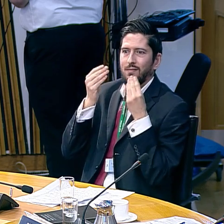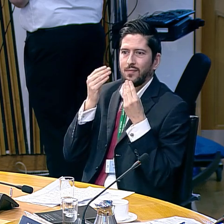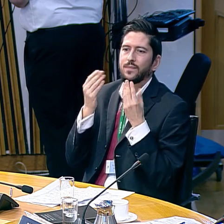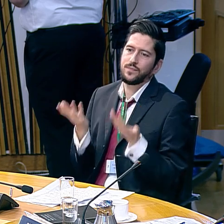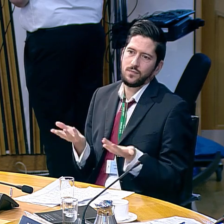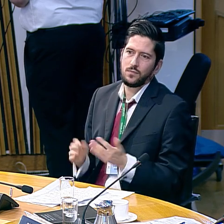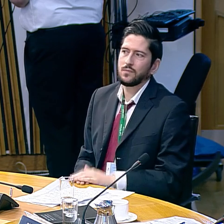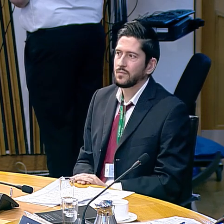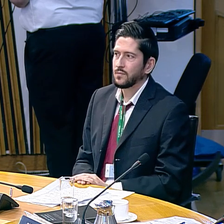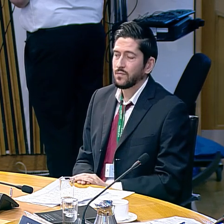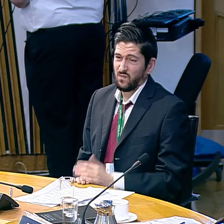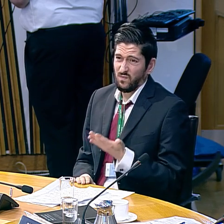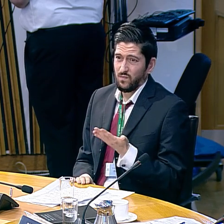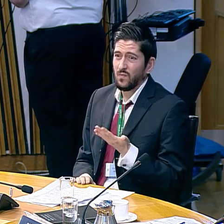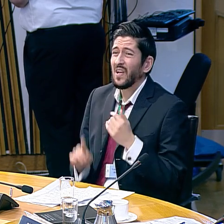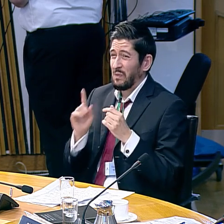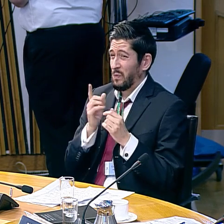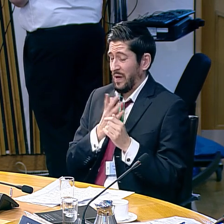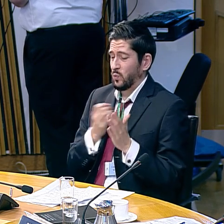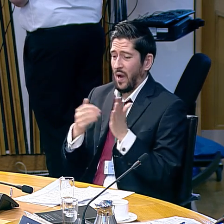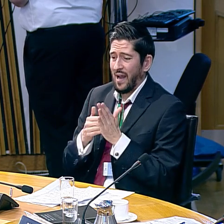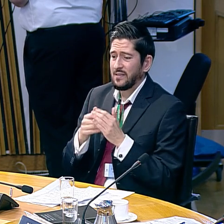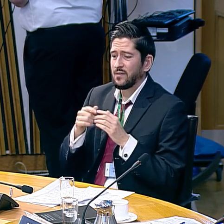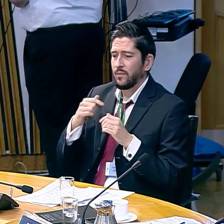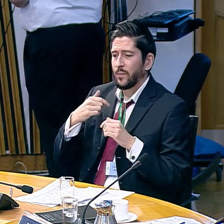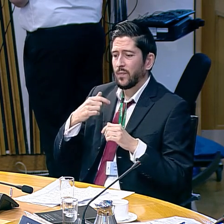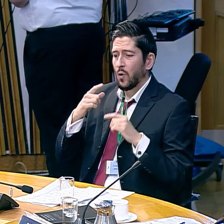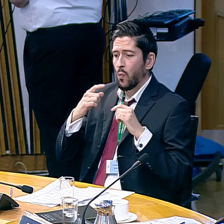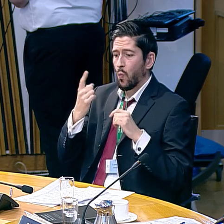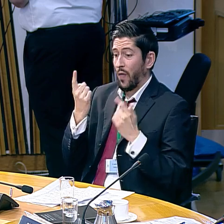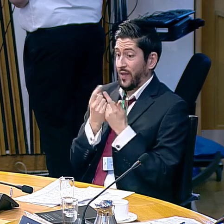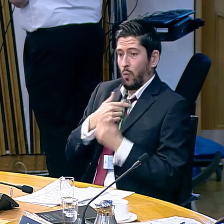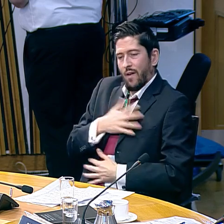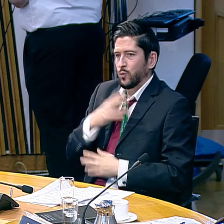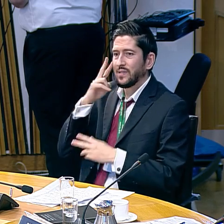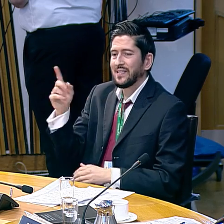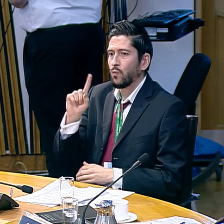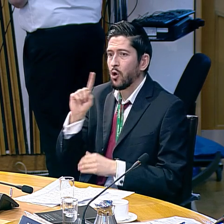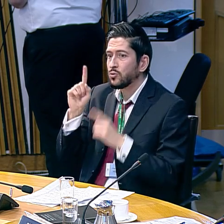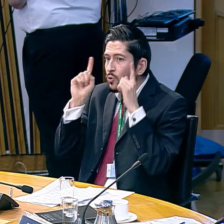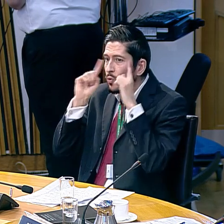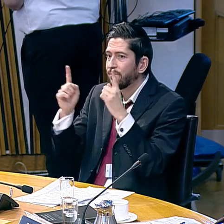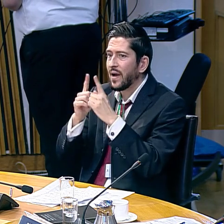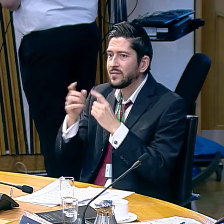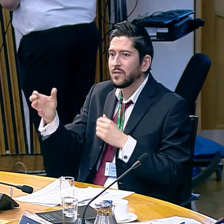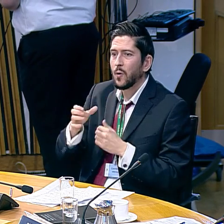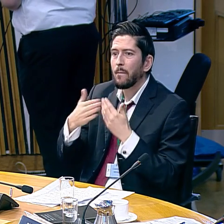socialising, it's learning together. So I feel that's an important issue. And if I can just also add, what I would love to see in